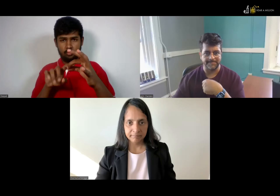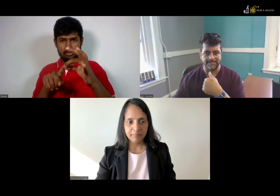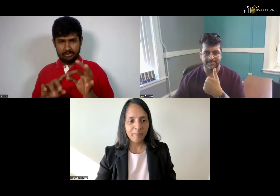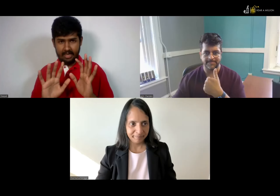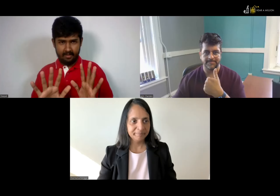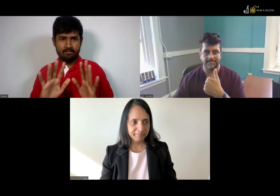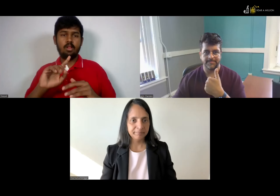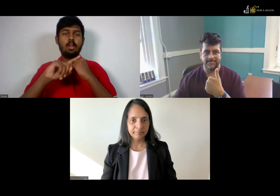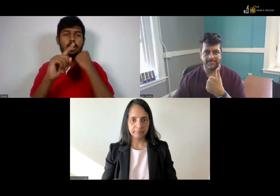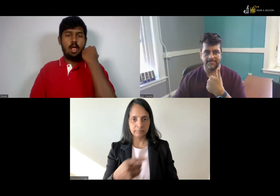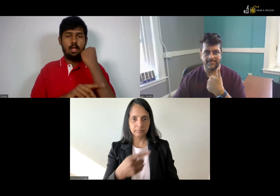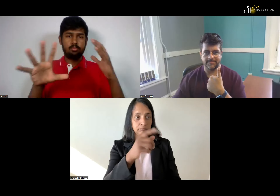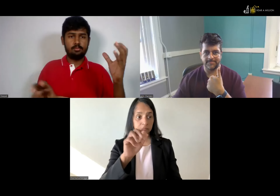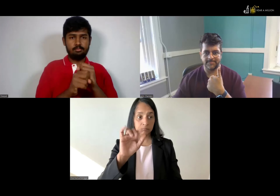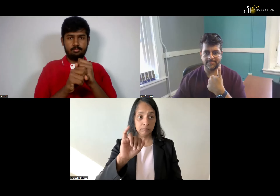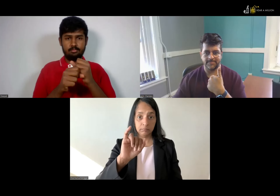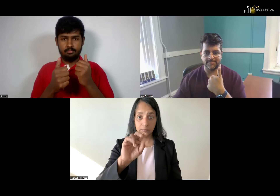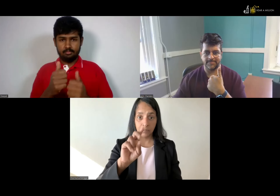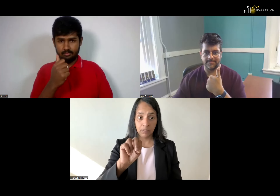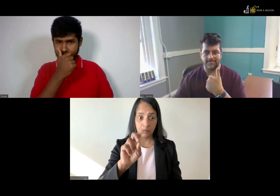Should we switch? Okay.